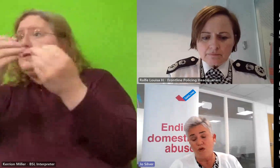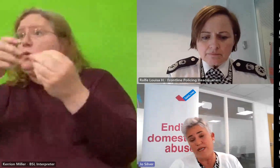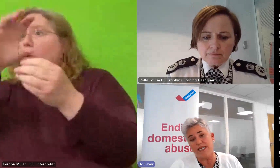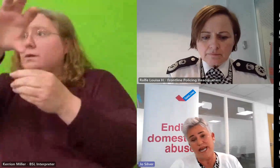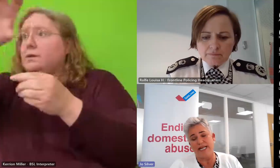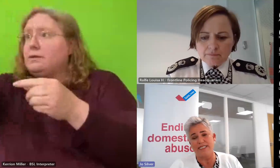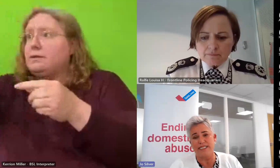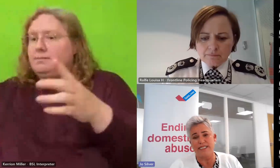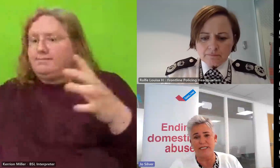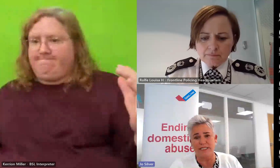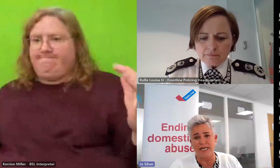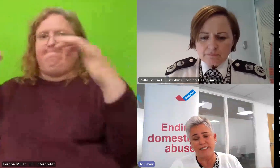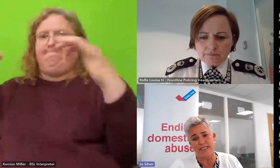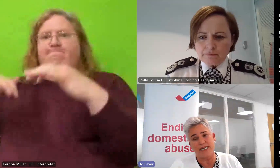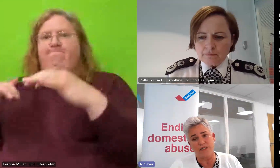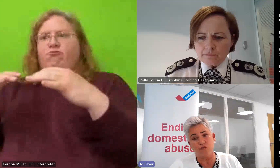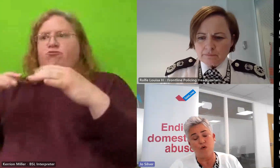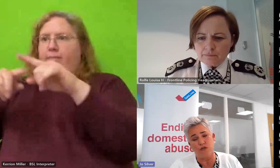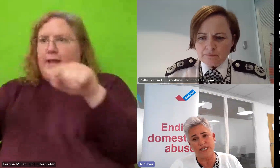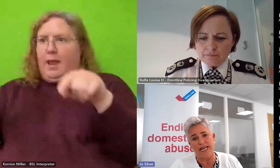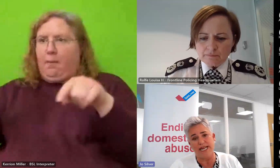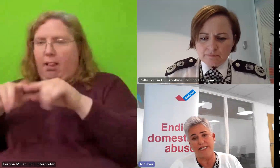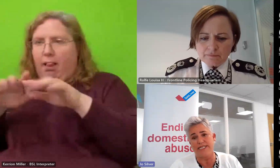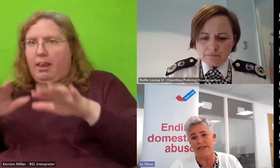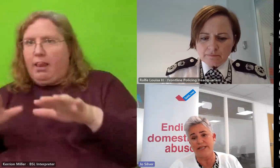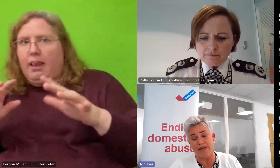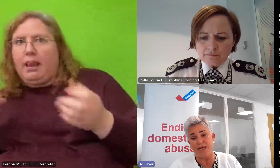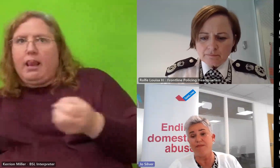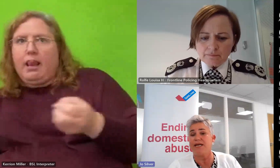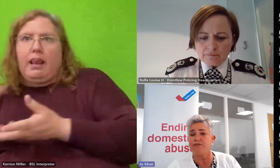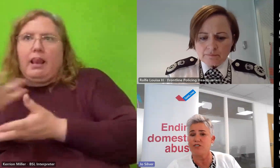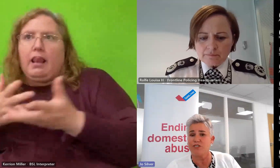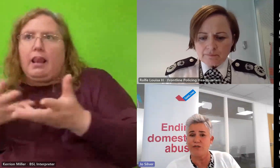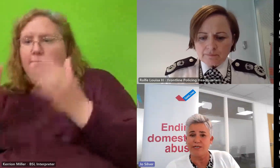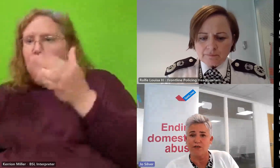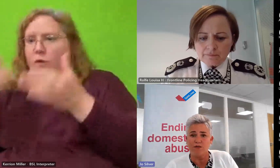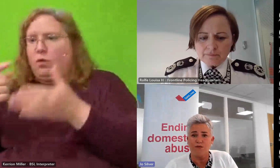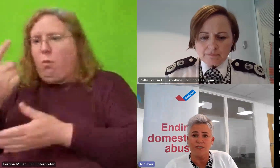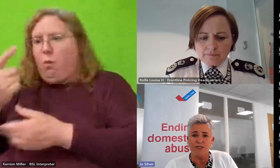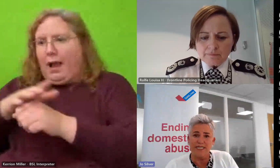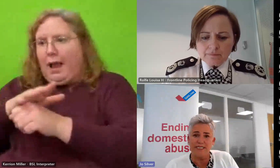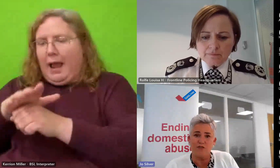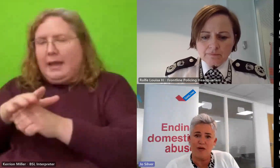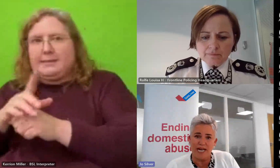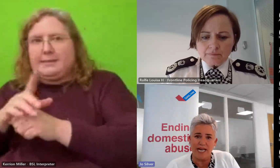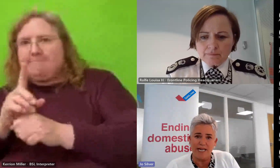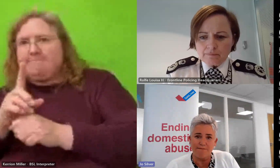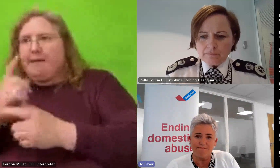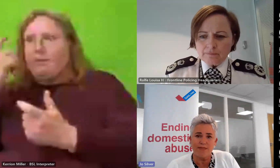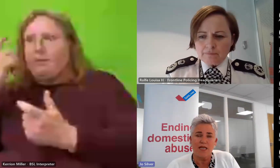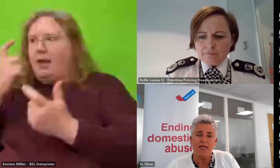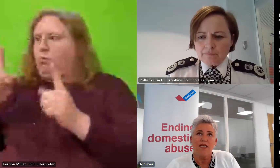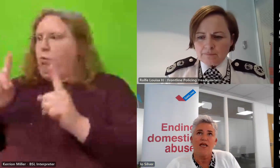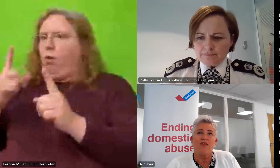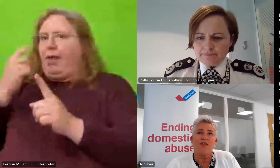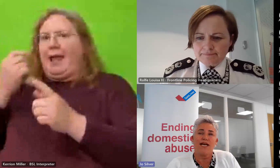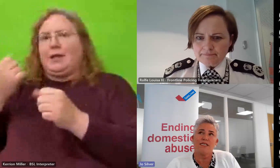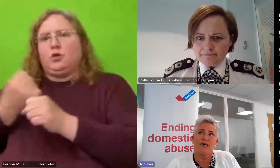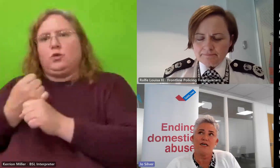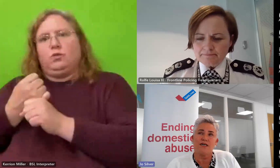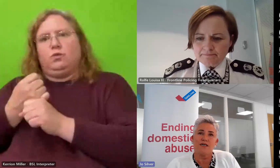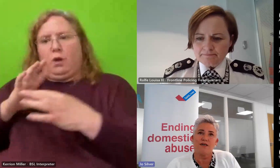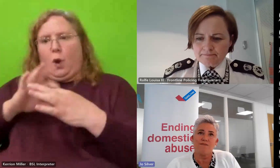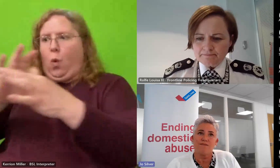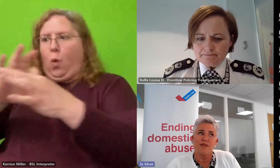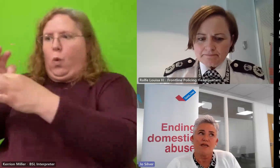on one case and to understand what it is that they may be able to do in a coordinated way